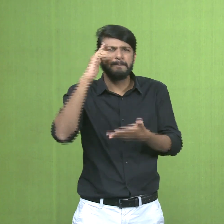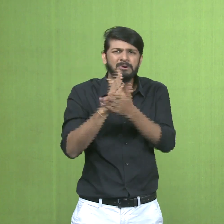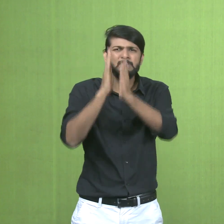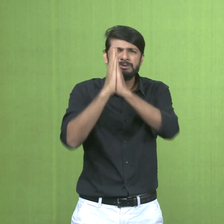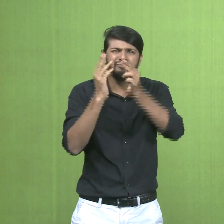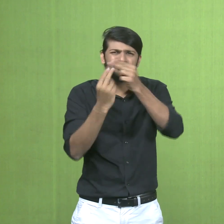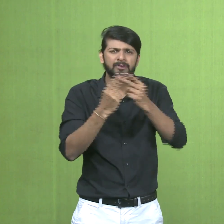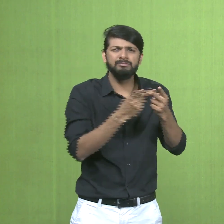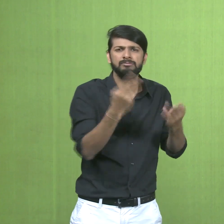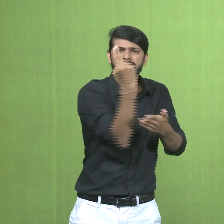on various topics,